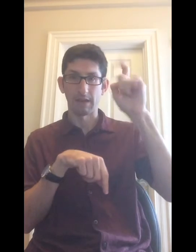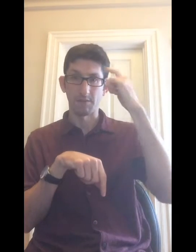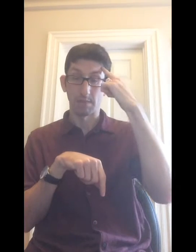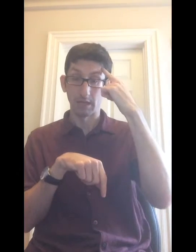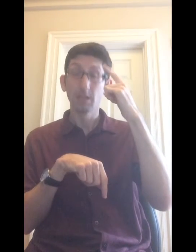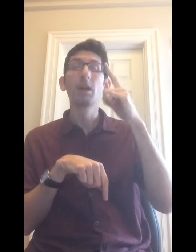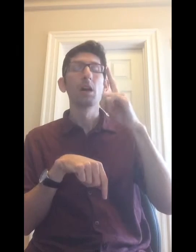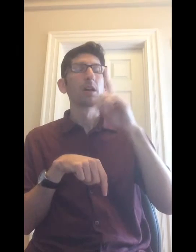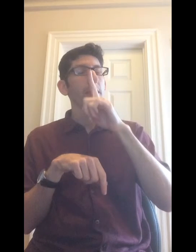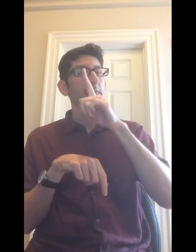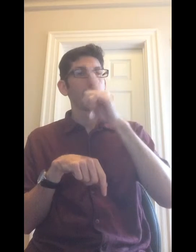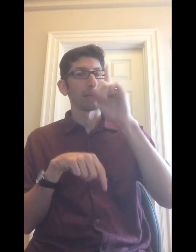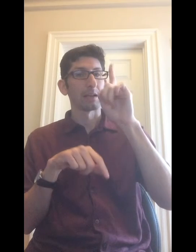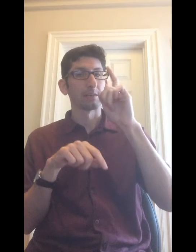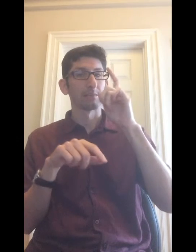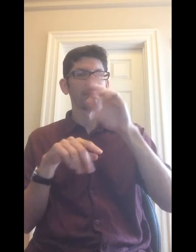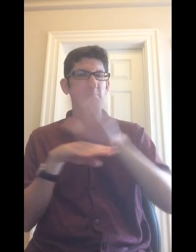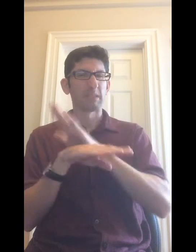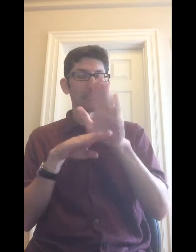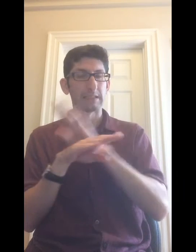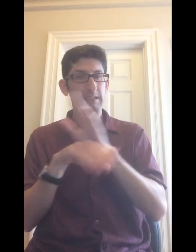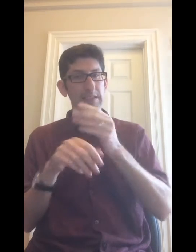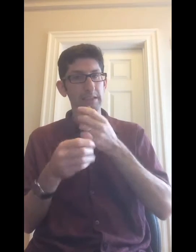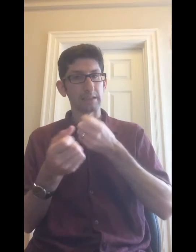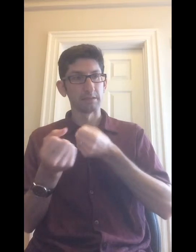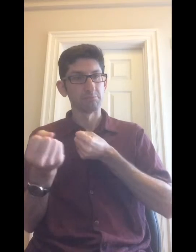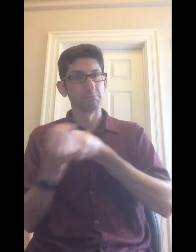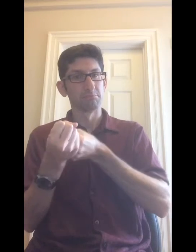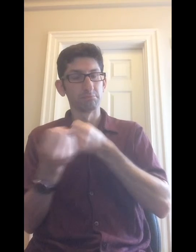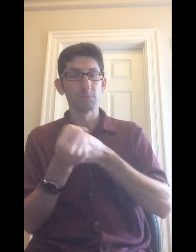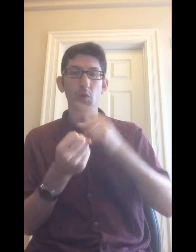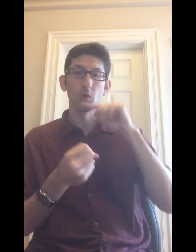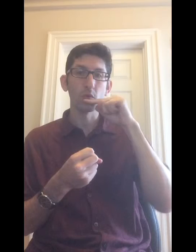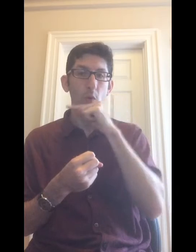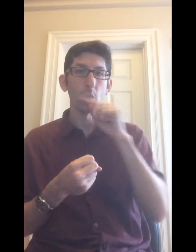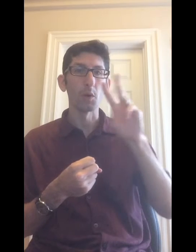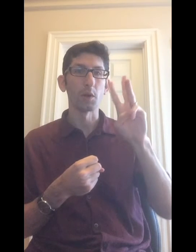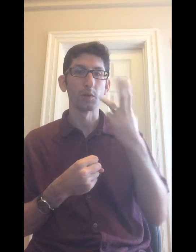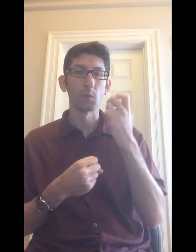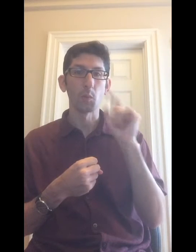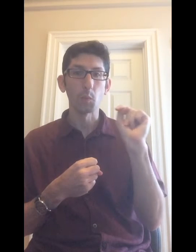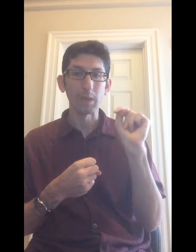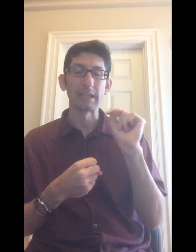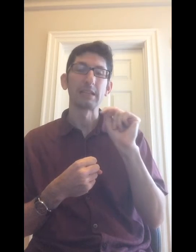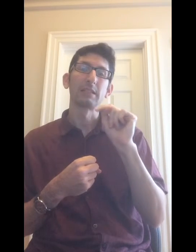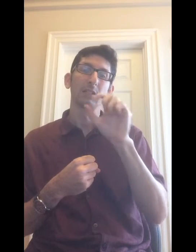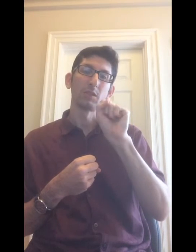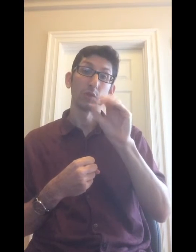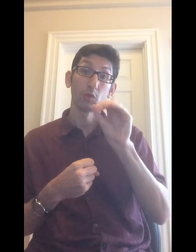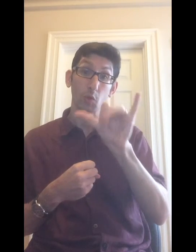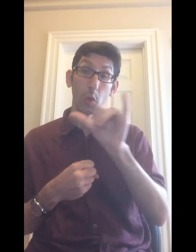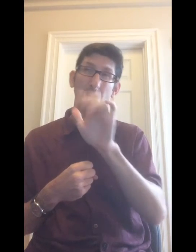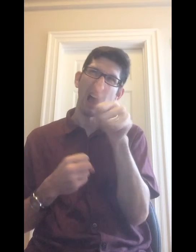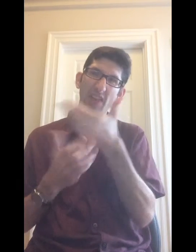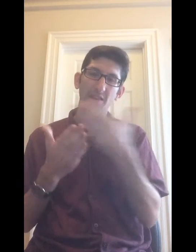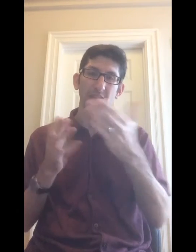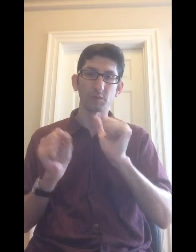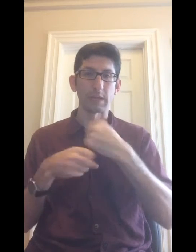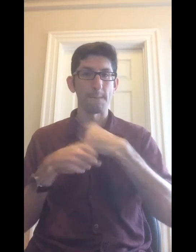corn, wheat, soy, and other products that can be cheaply and massively produced. Unfortunately, these types of